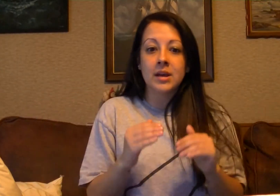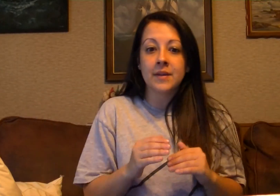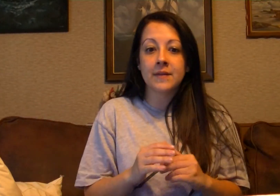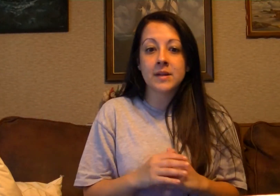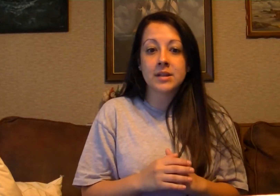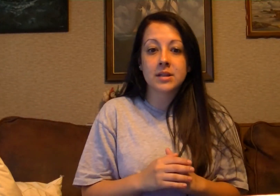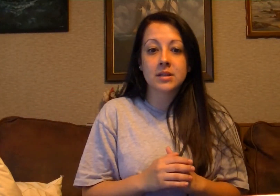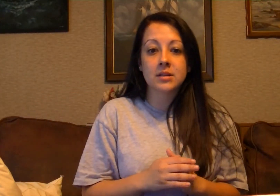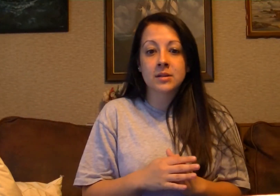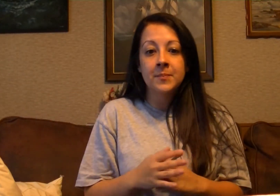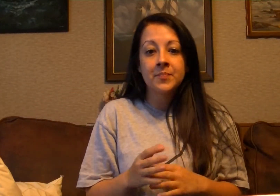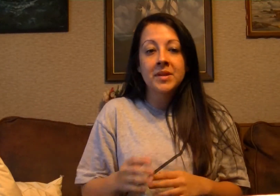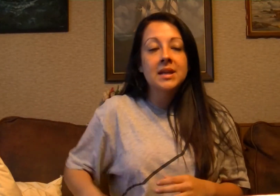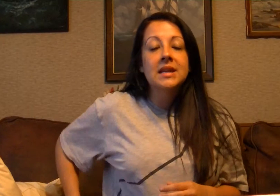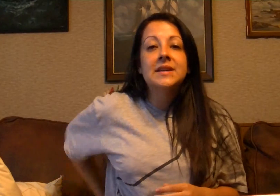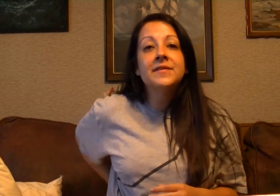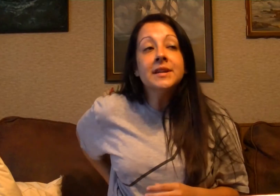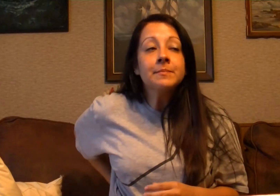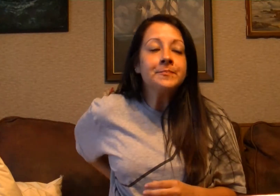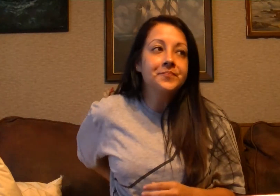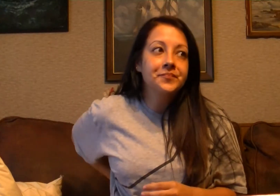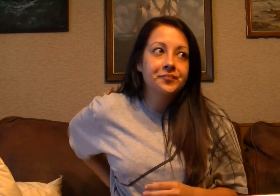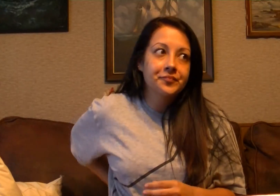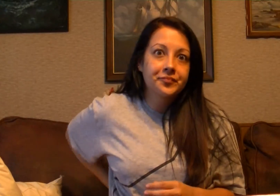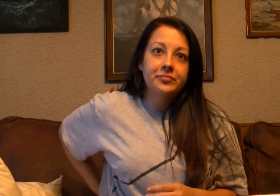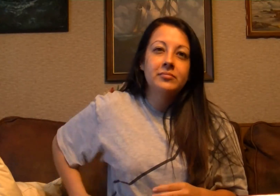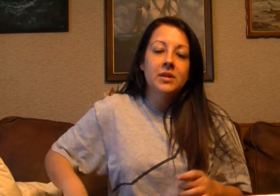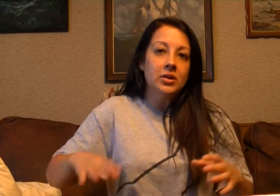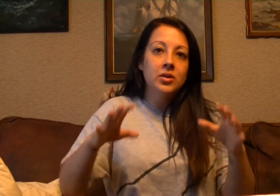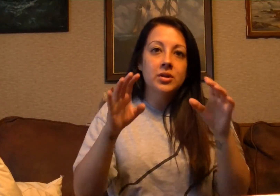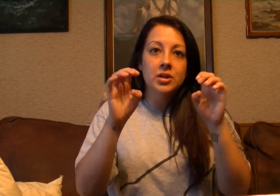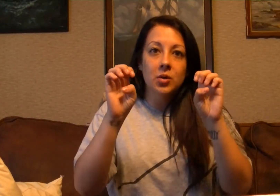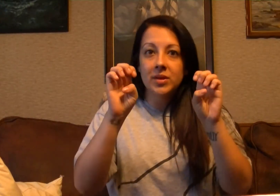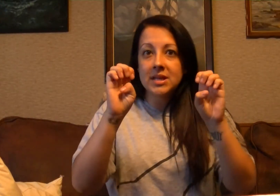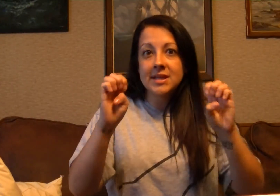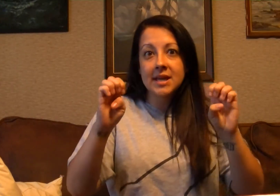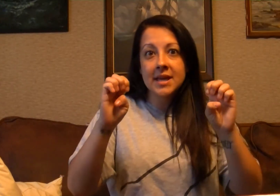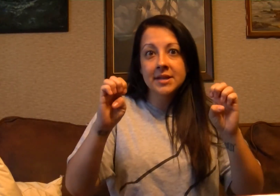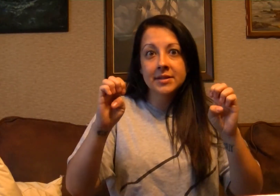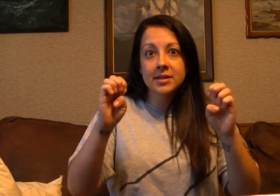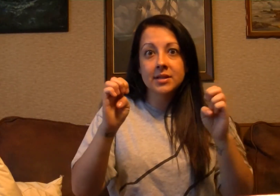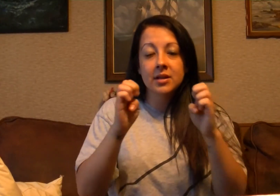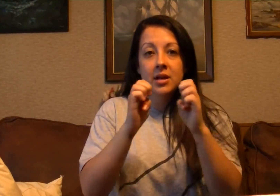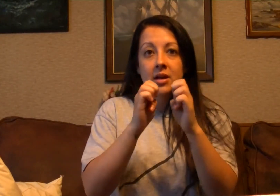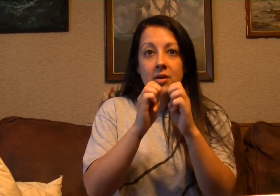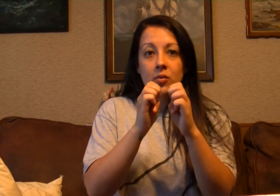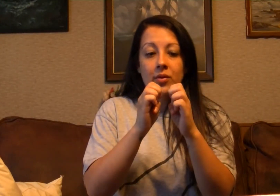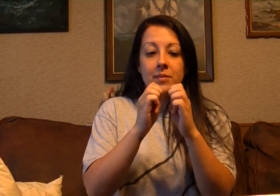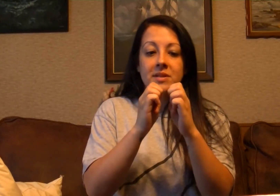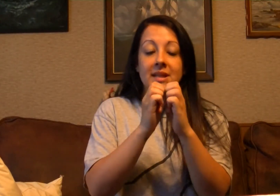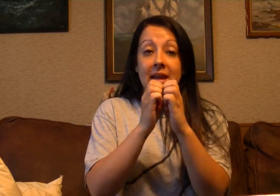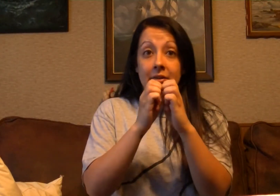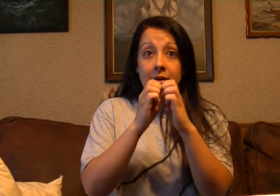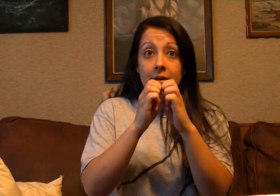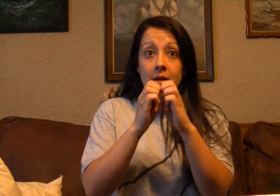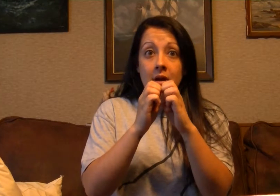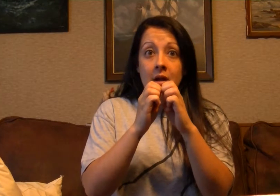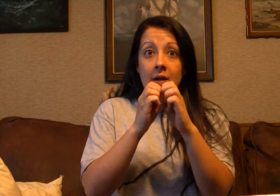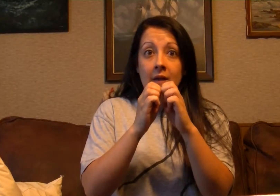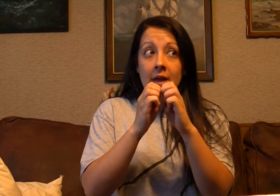And even, you're going to start with E hands and hold them together,